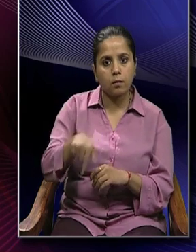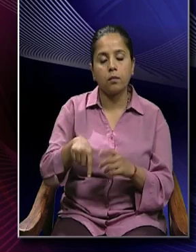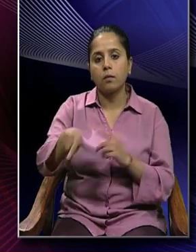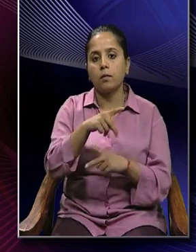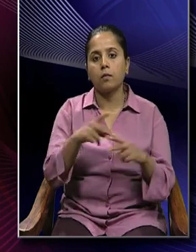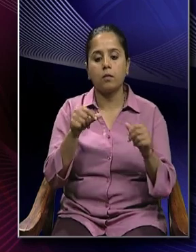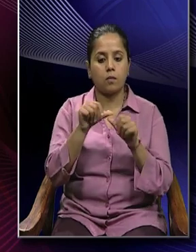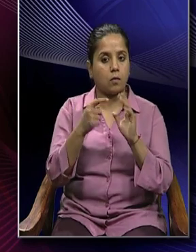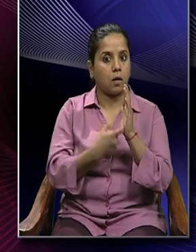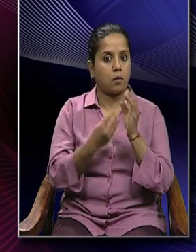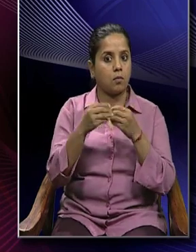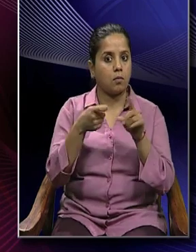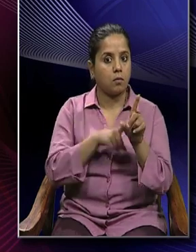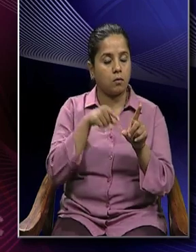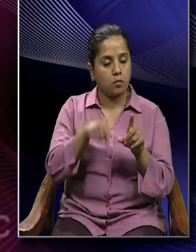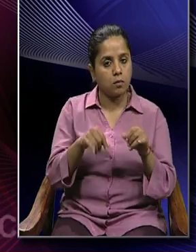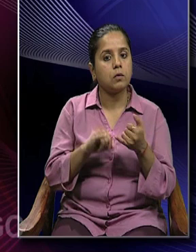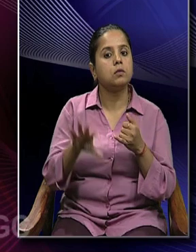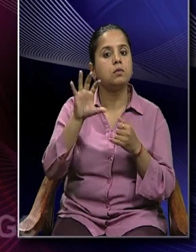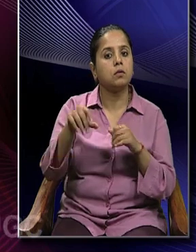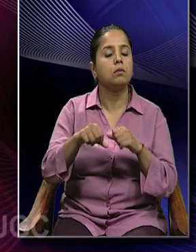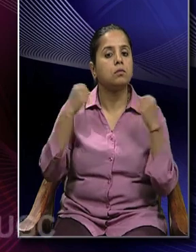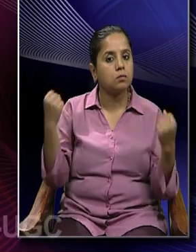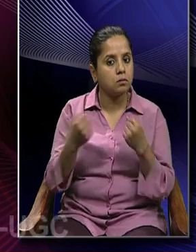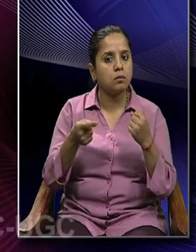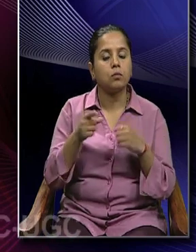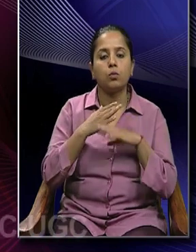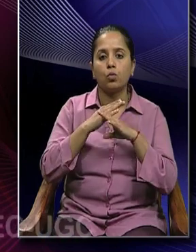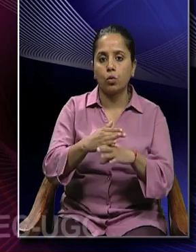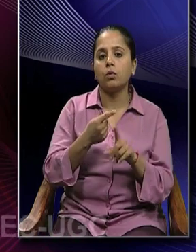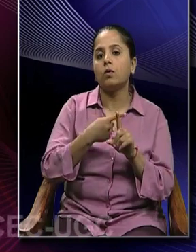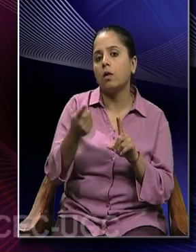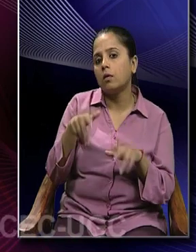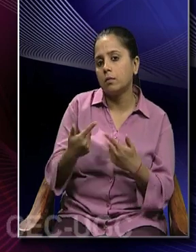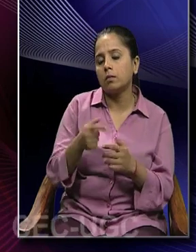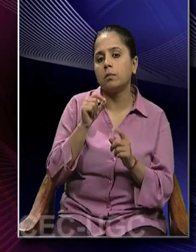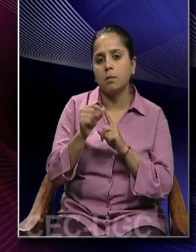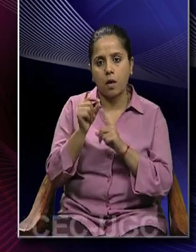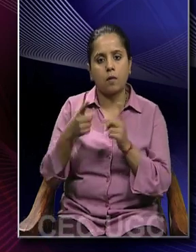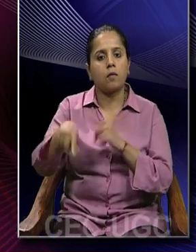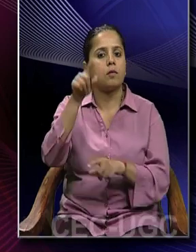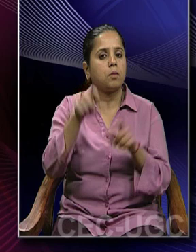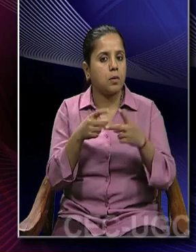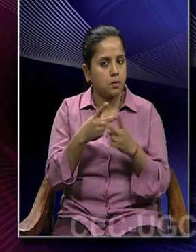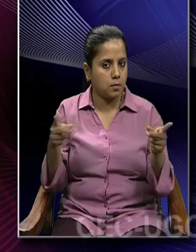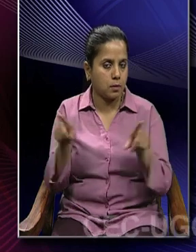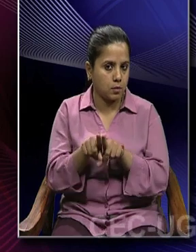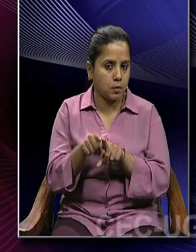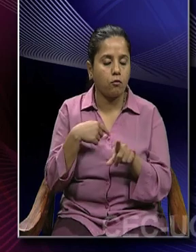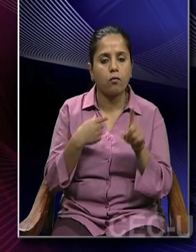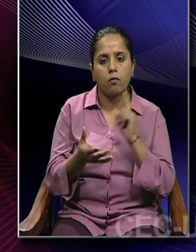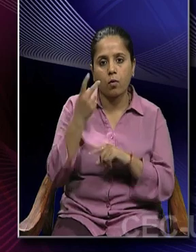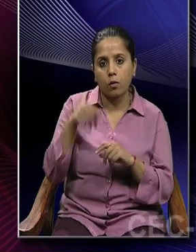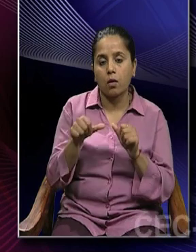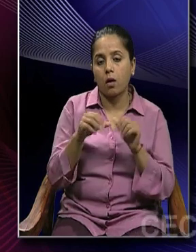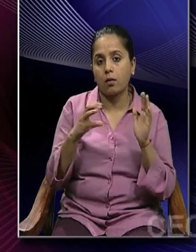state action, and they also provide protection against the other private citizens as well. And we find that